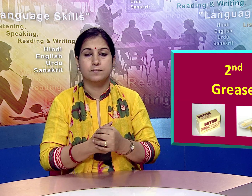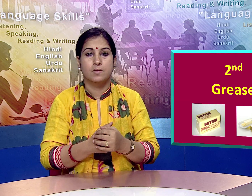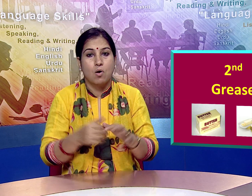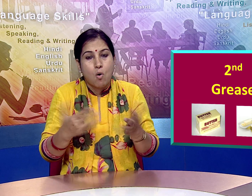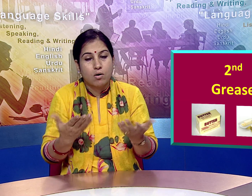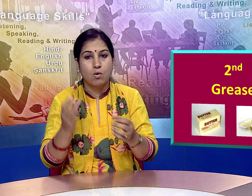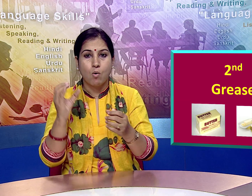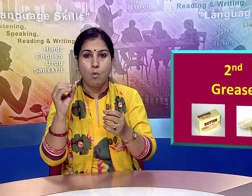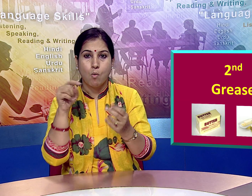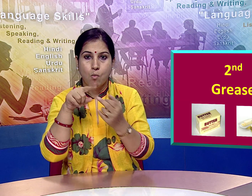oil,